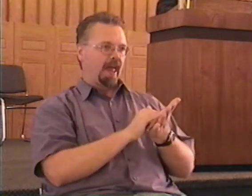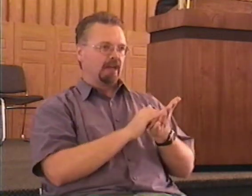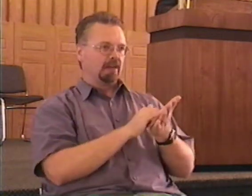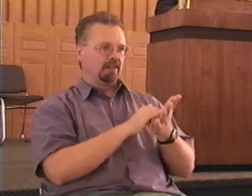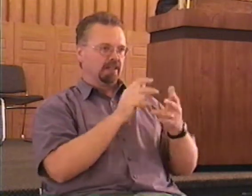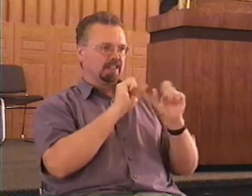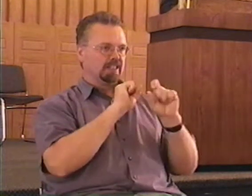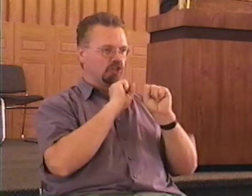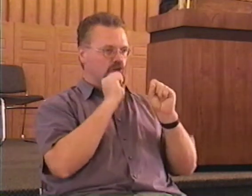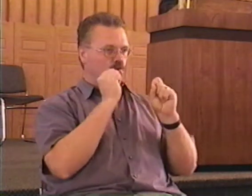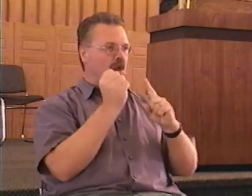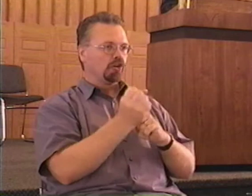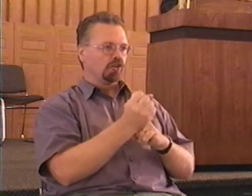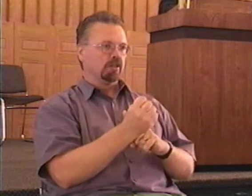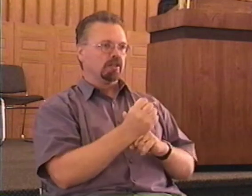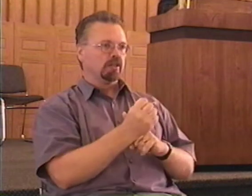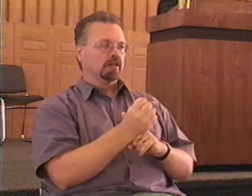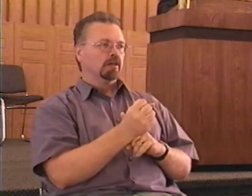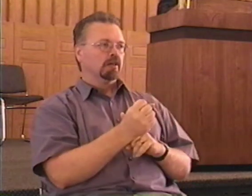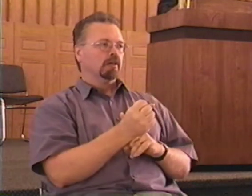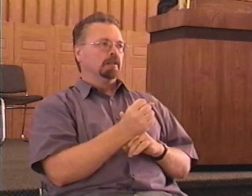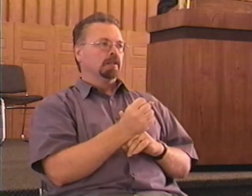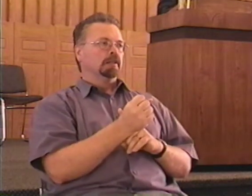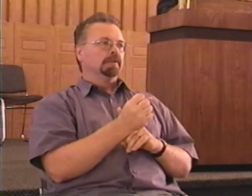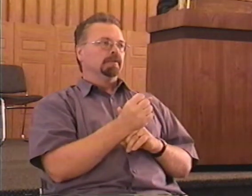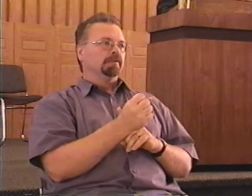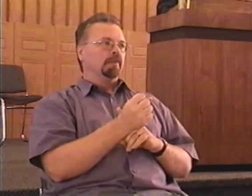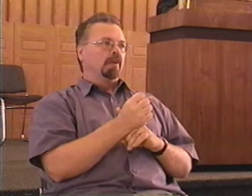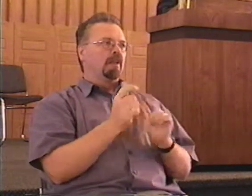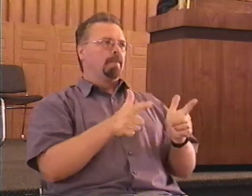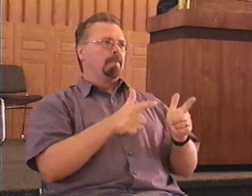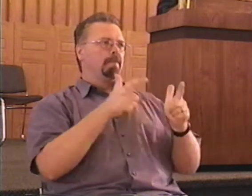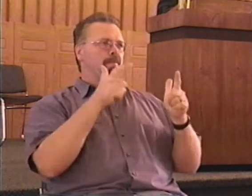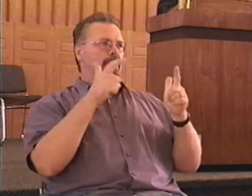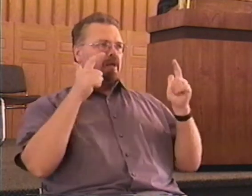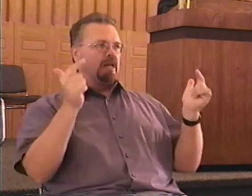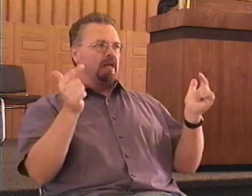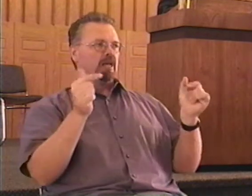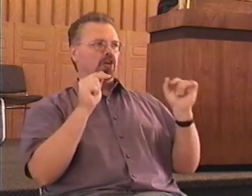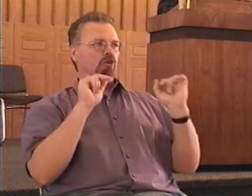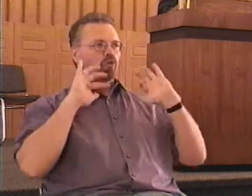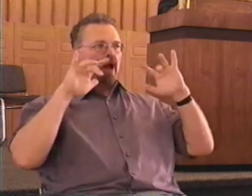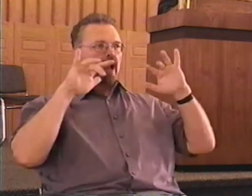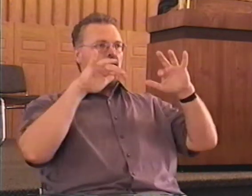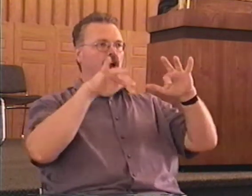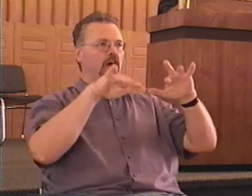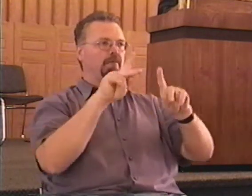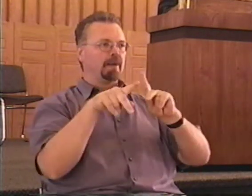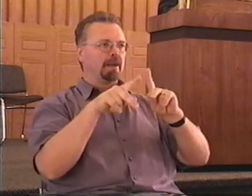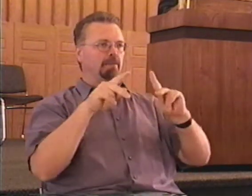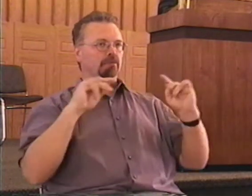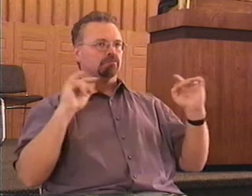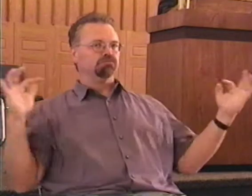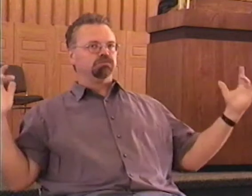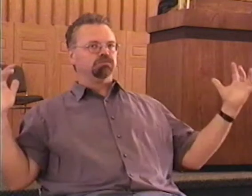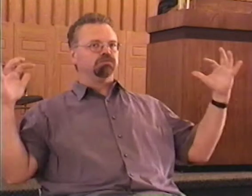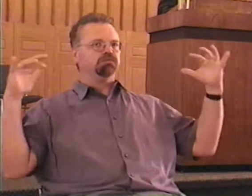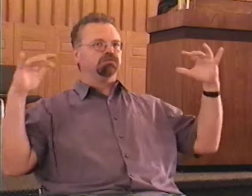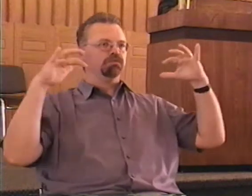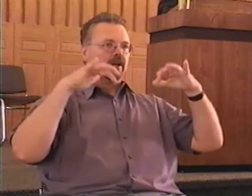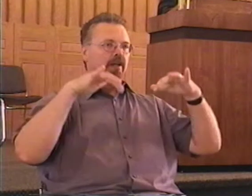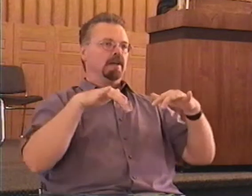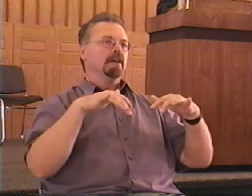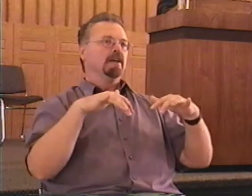scene, this very, very large crowd gathers. And that's where